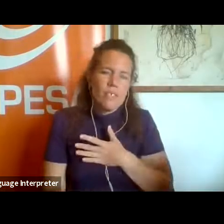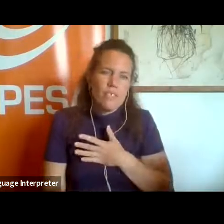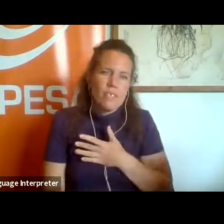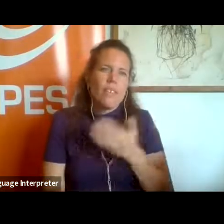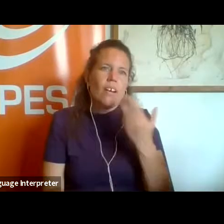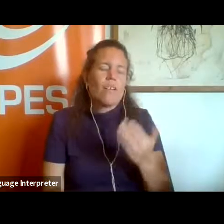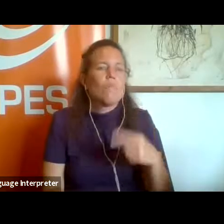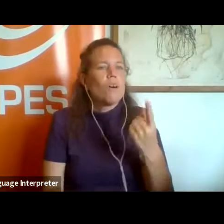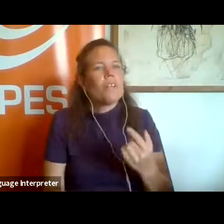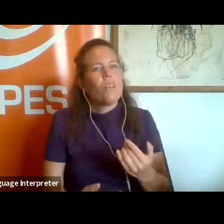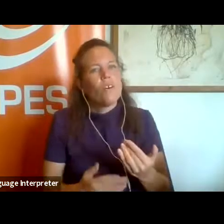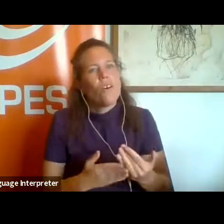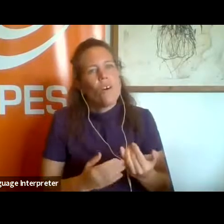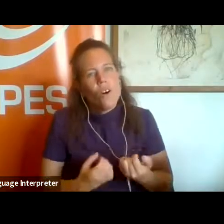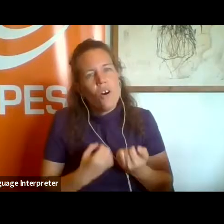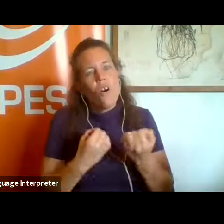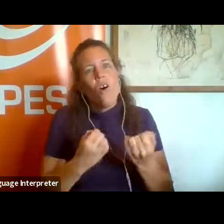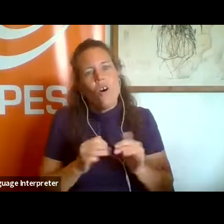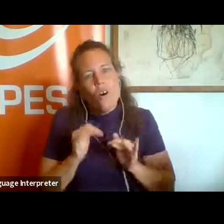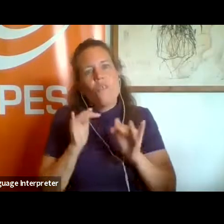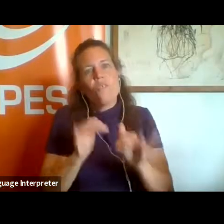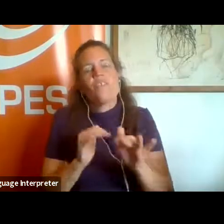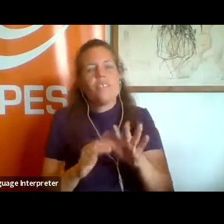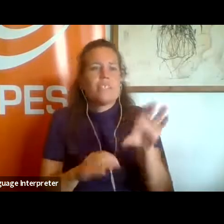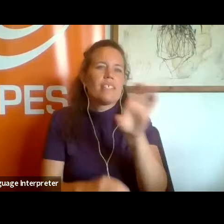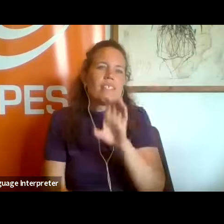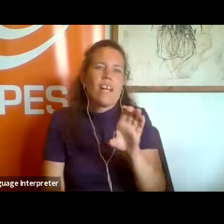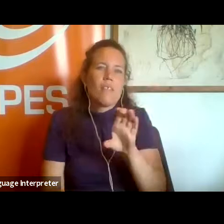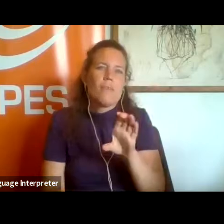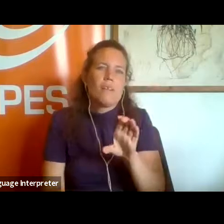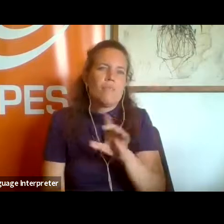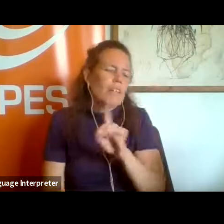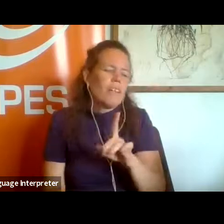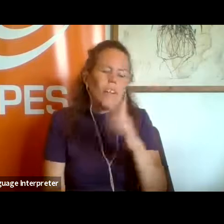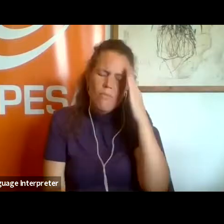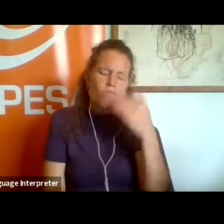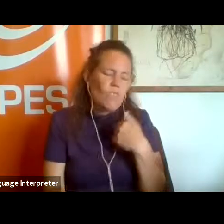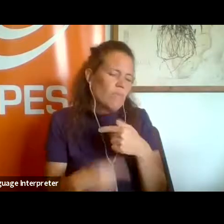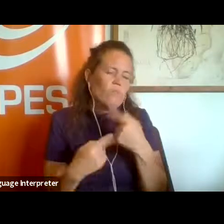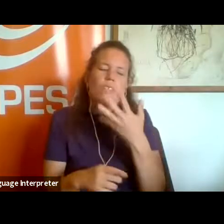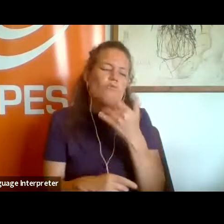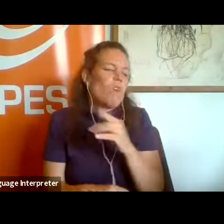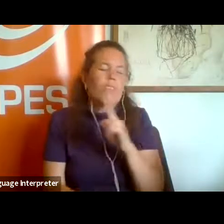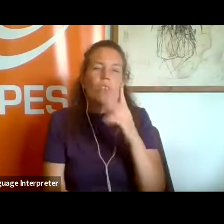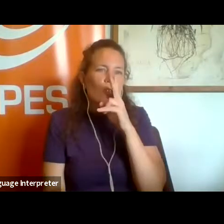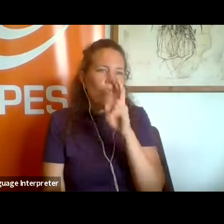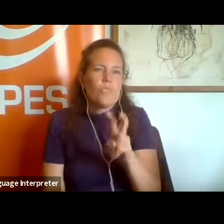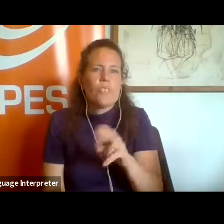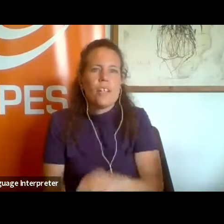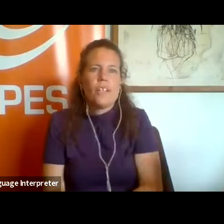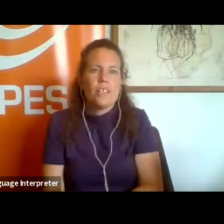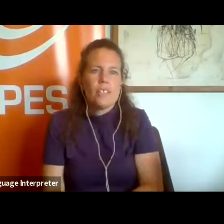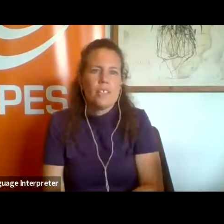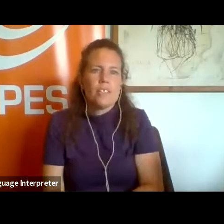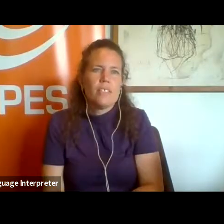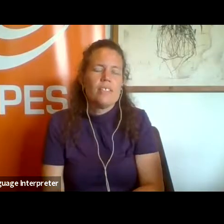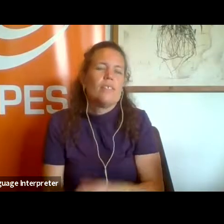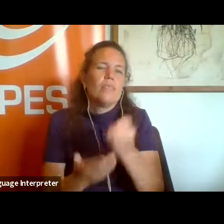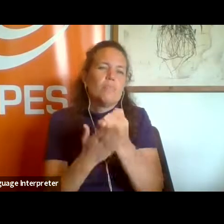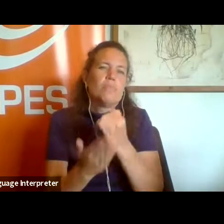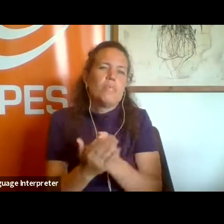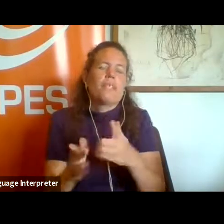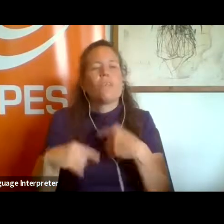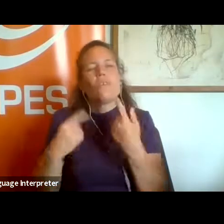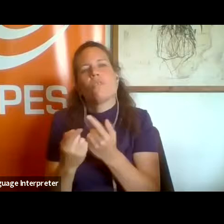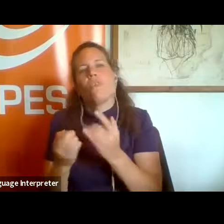cyber capabilities. I just don't think that that's something that we want to see moving into the future, given just how much time we spend in the cyber